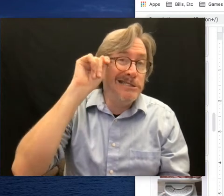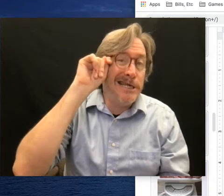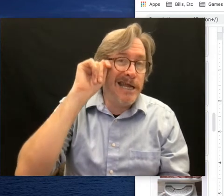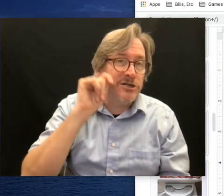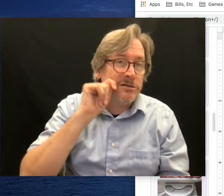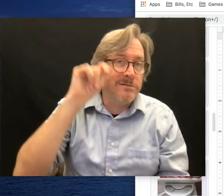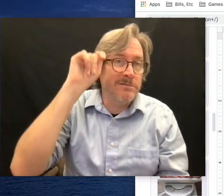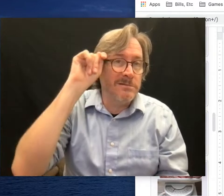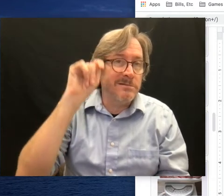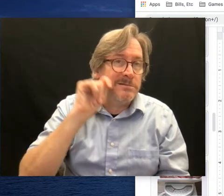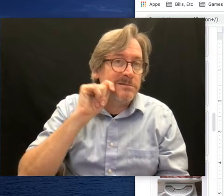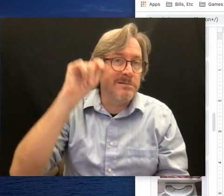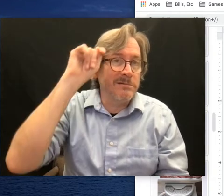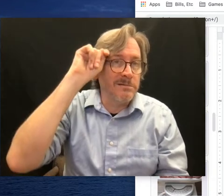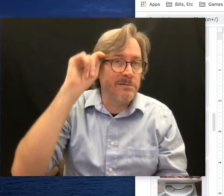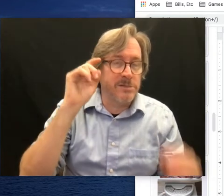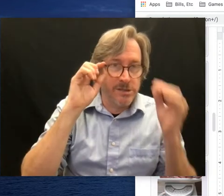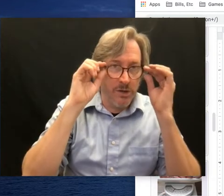Teenager.